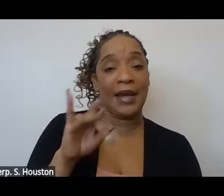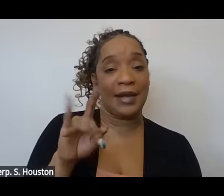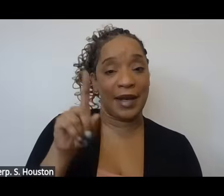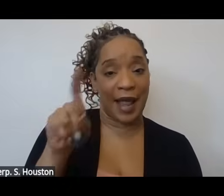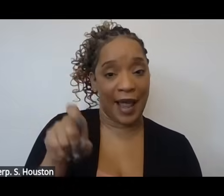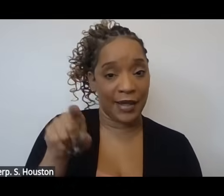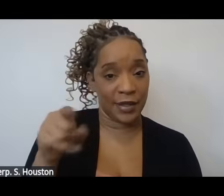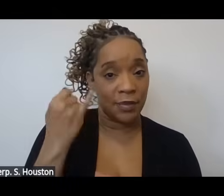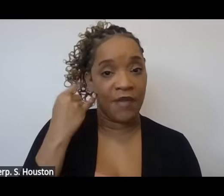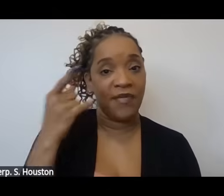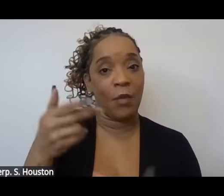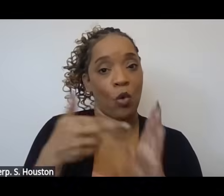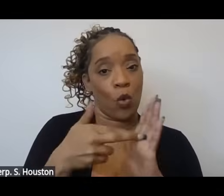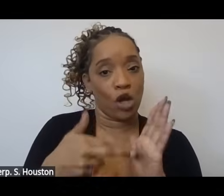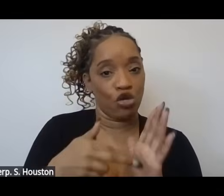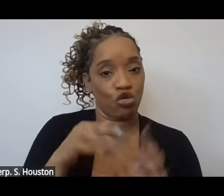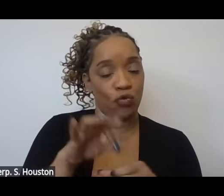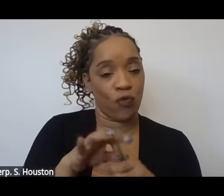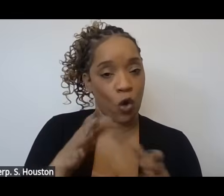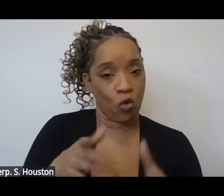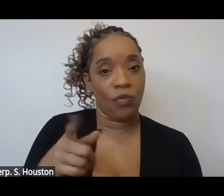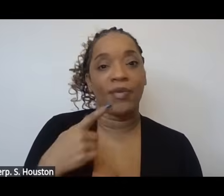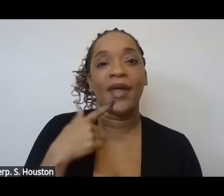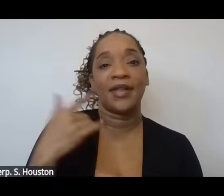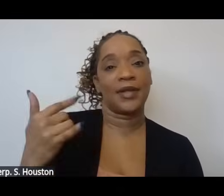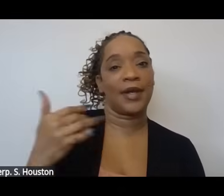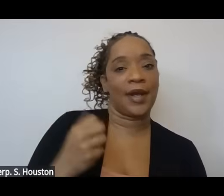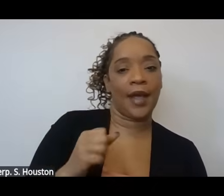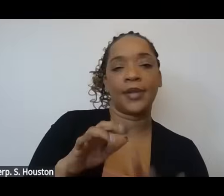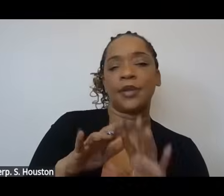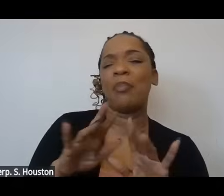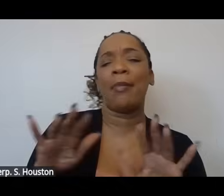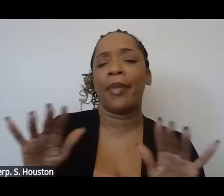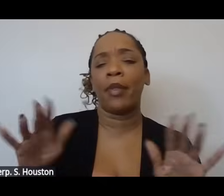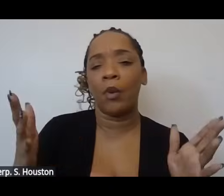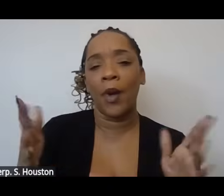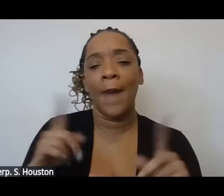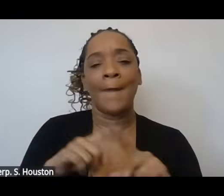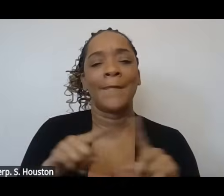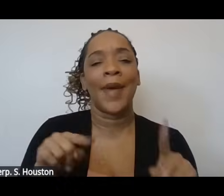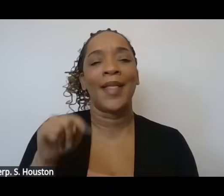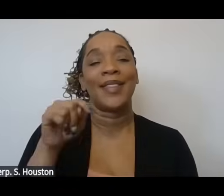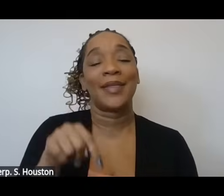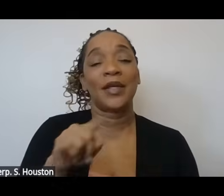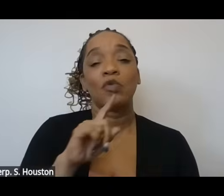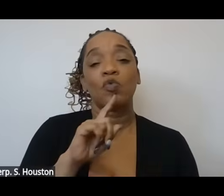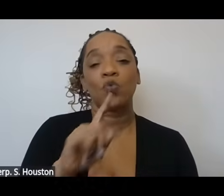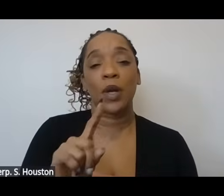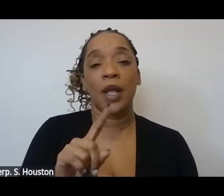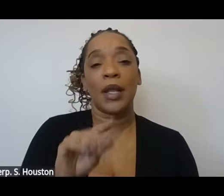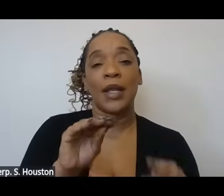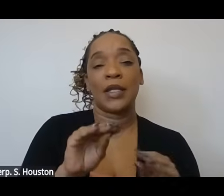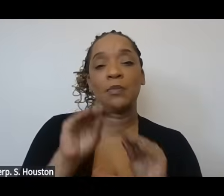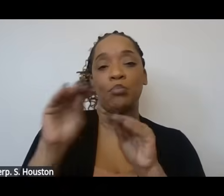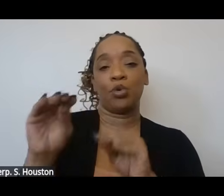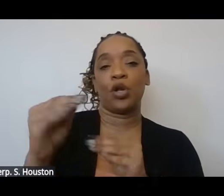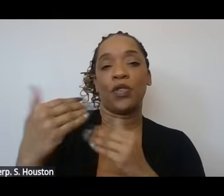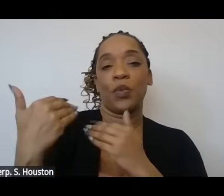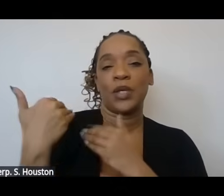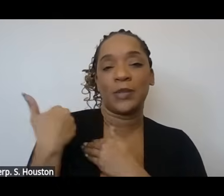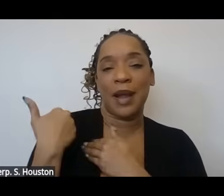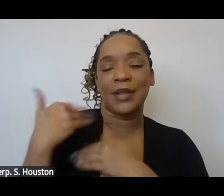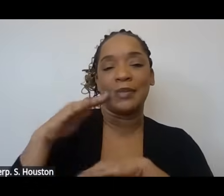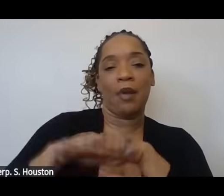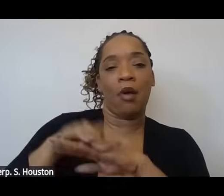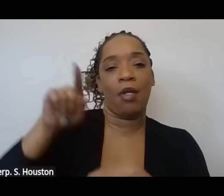blah. But this is putting more responsibility on the